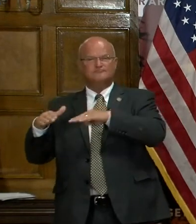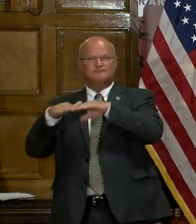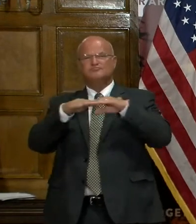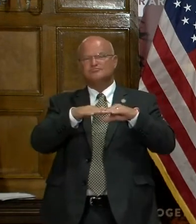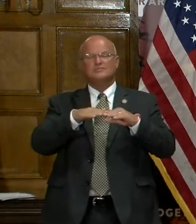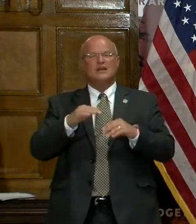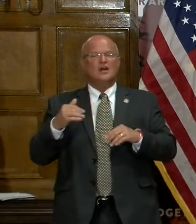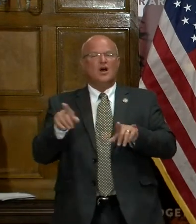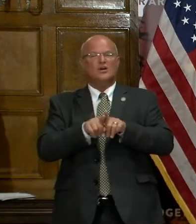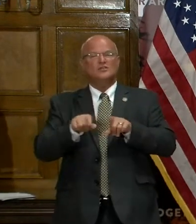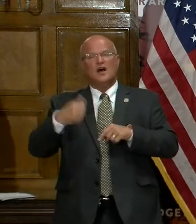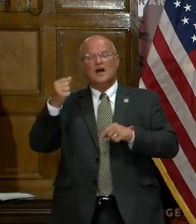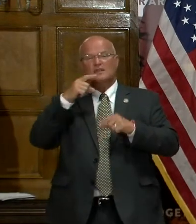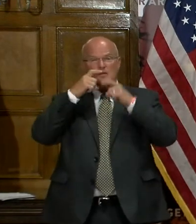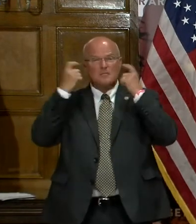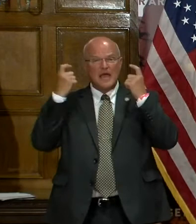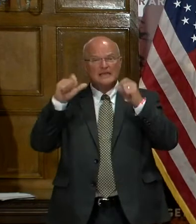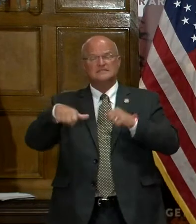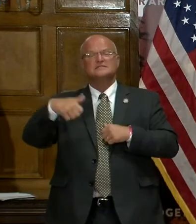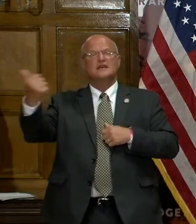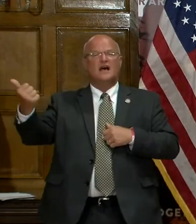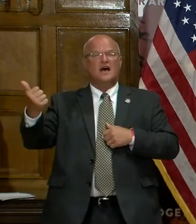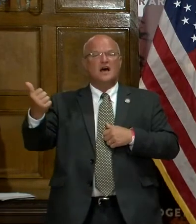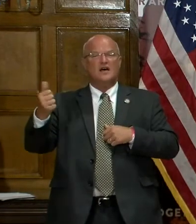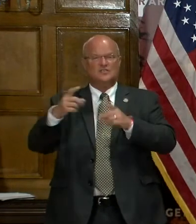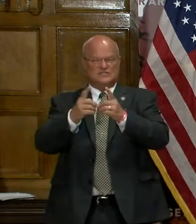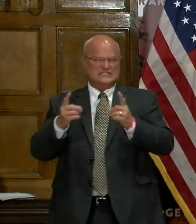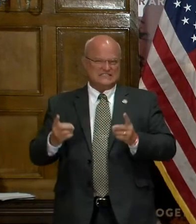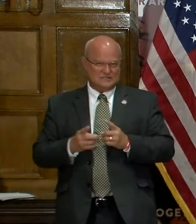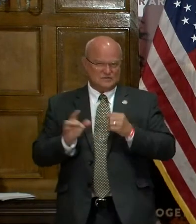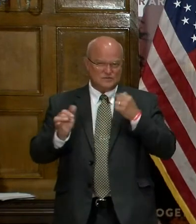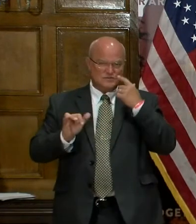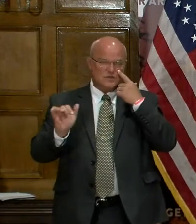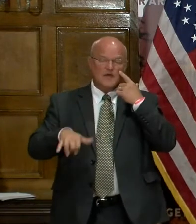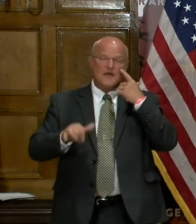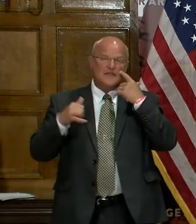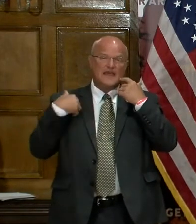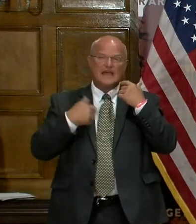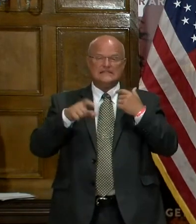delivered other masks to other districts